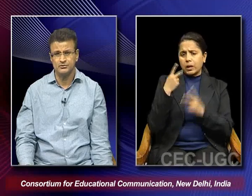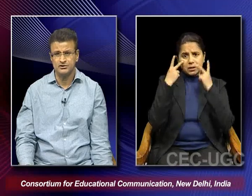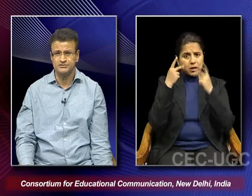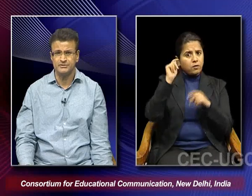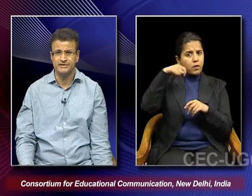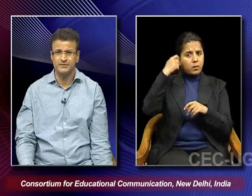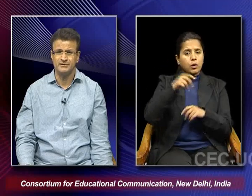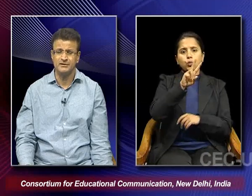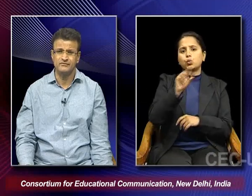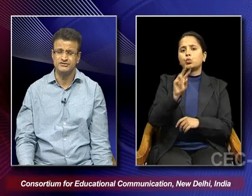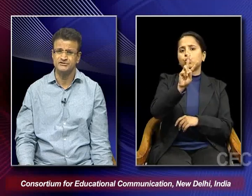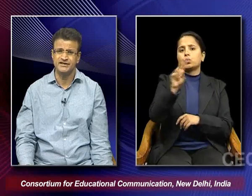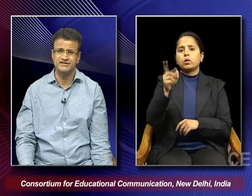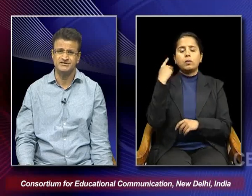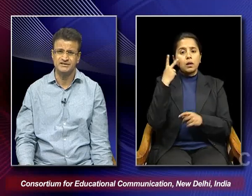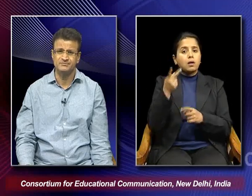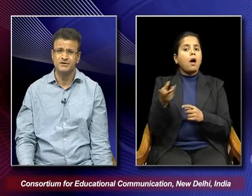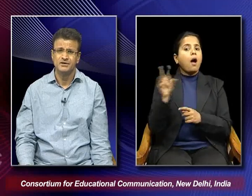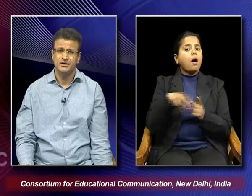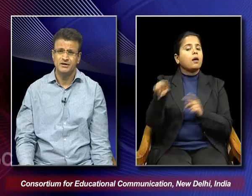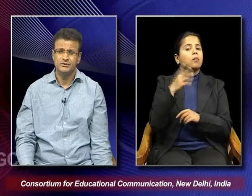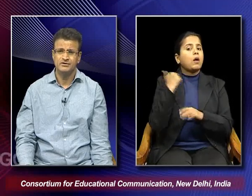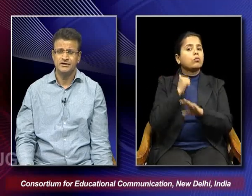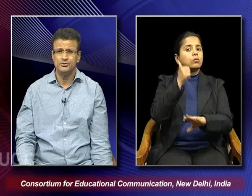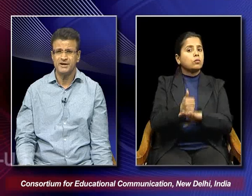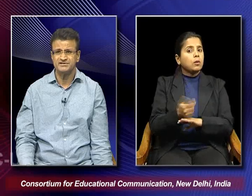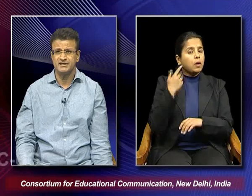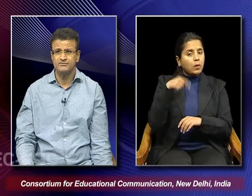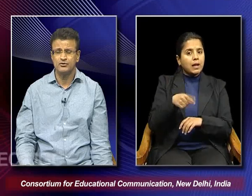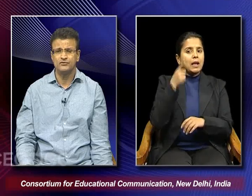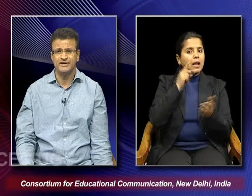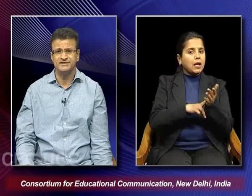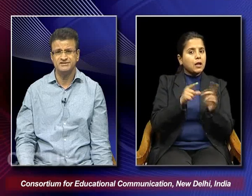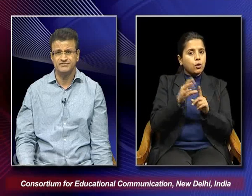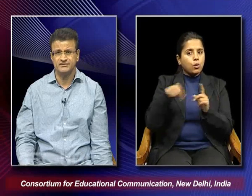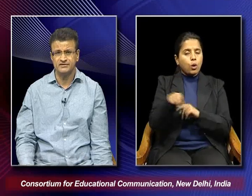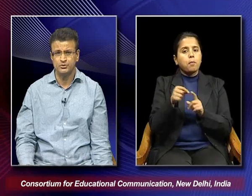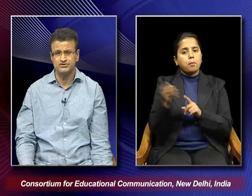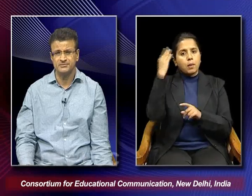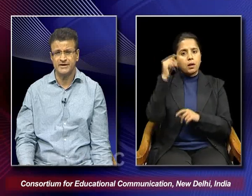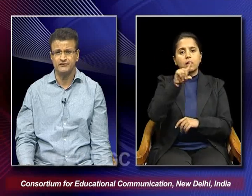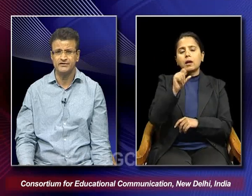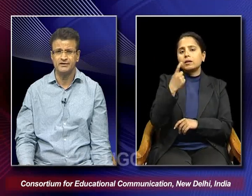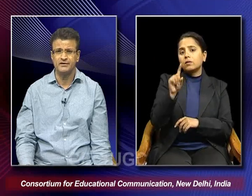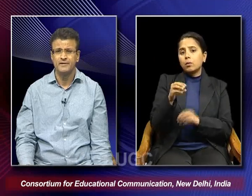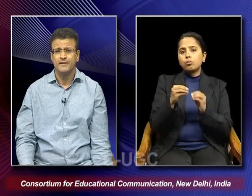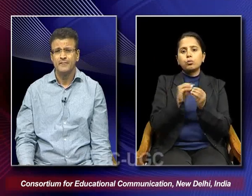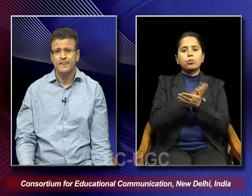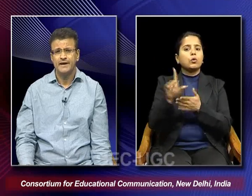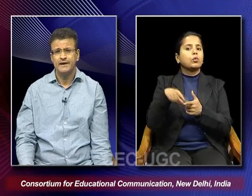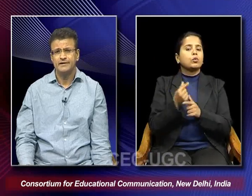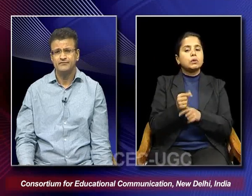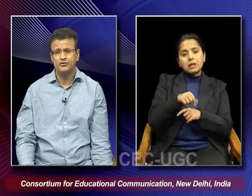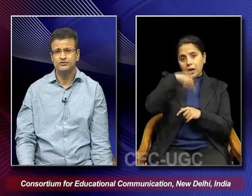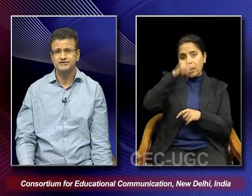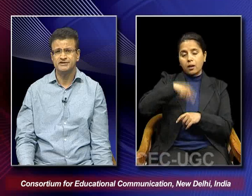in 2021 which was again set up during the Indo-Pakistani War of 1971, Bhuj, the Pride of India,